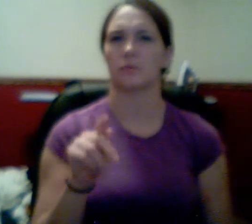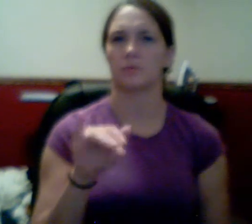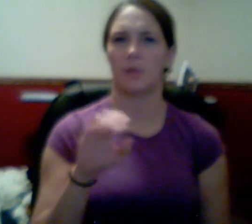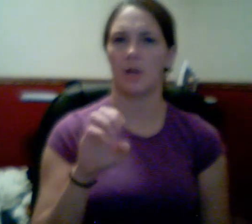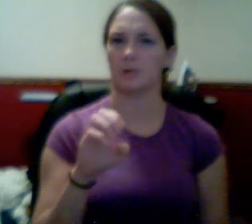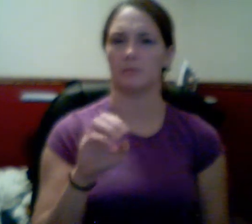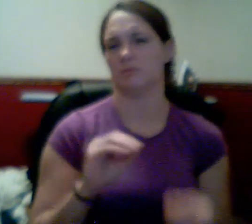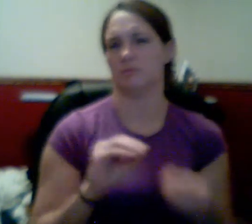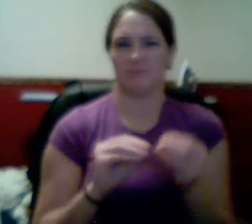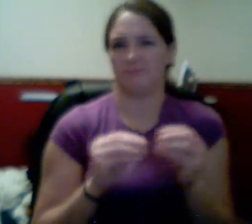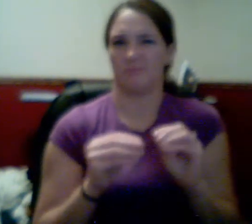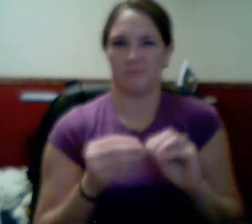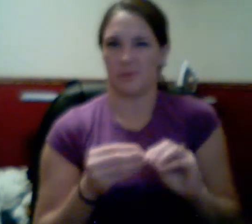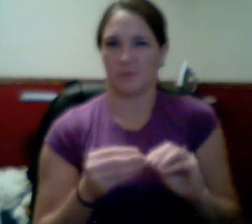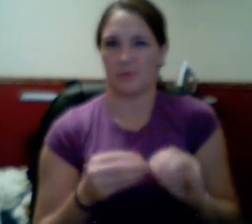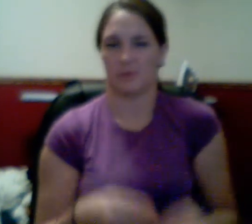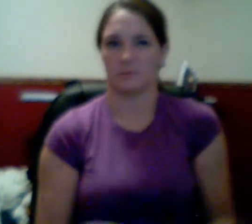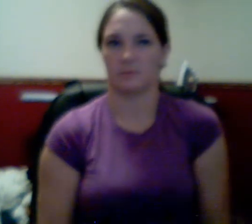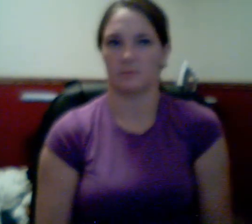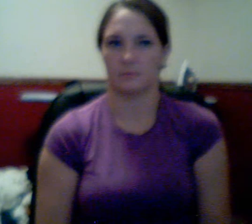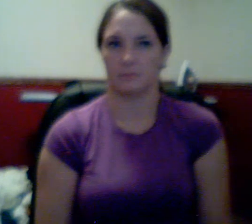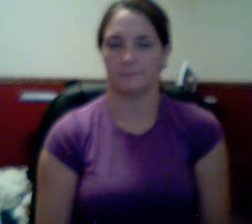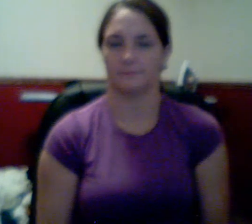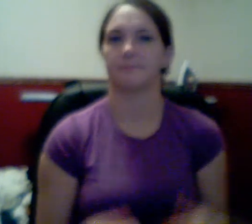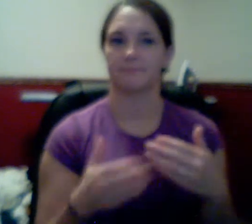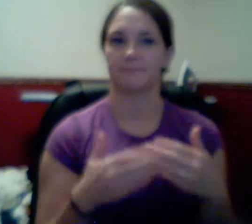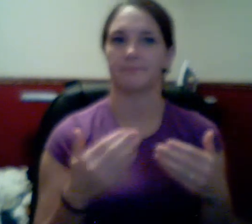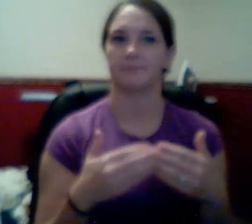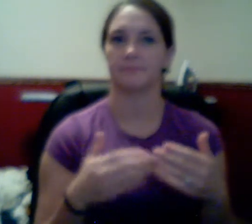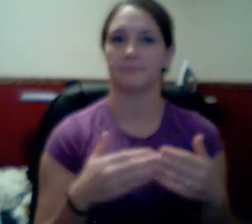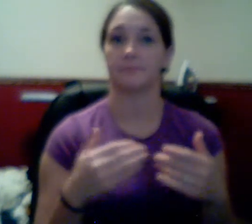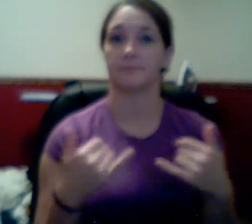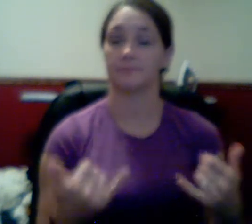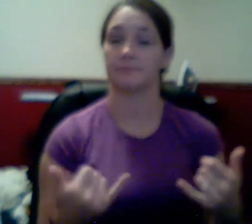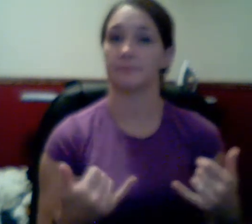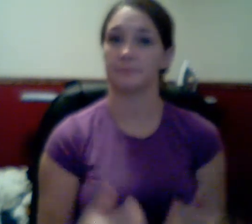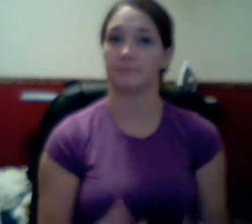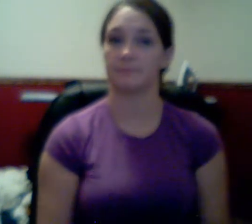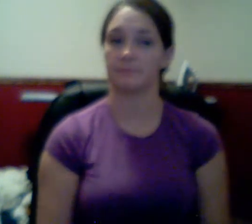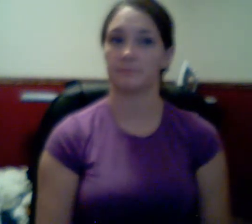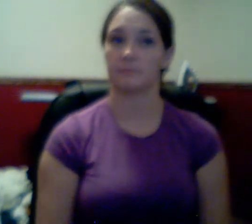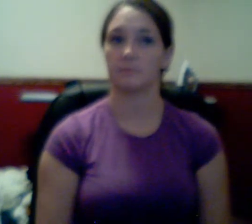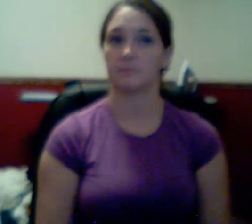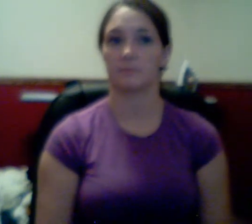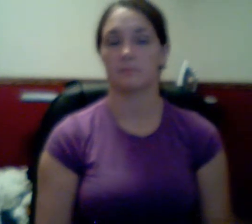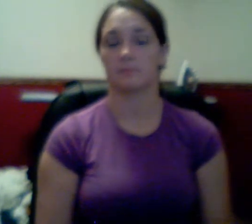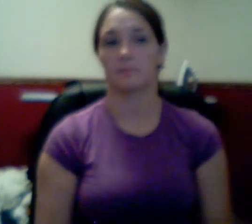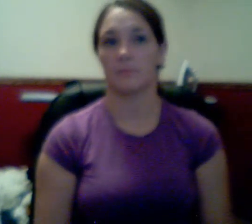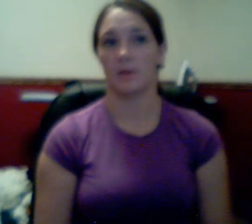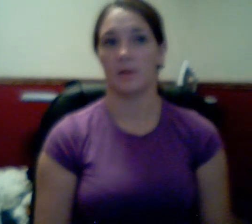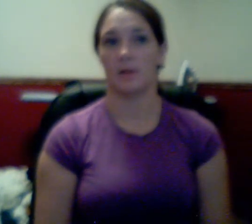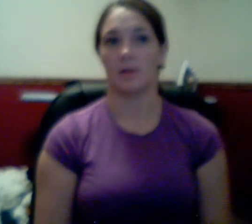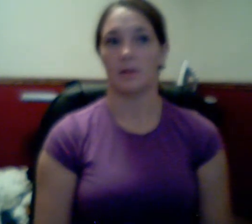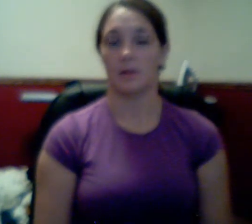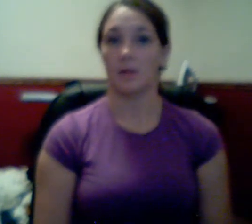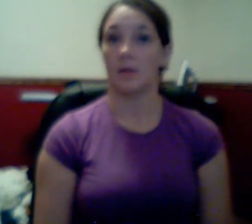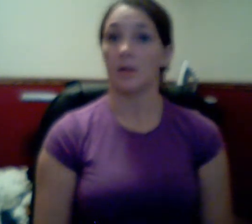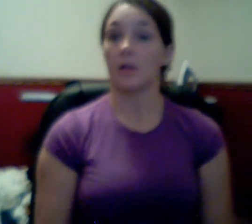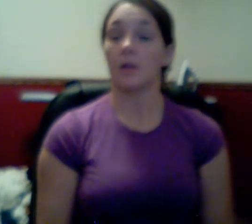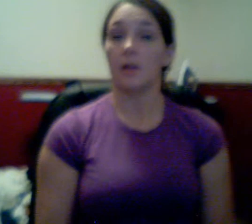that fit on the circle. Easy, right? Well, now that you know that, you can rest easily now. Well, great. How can I actually represent